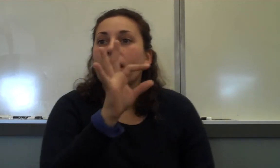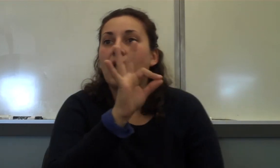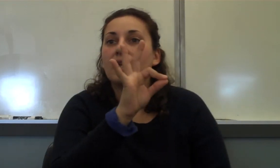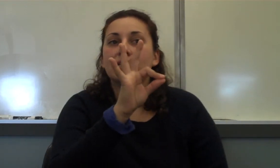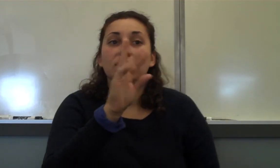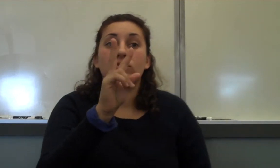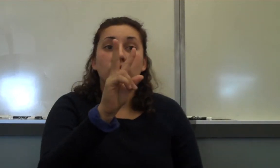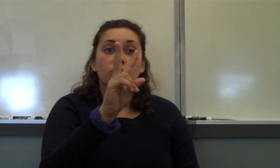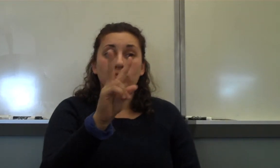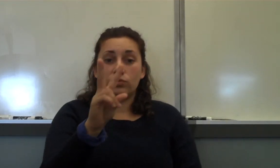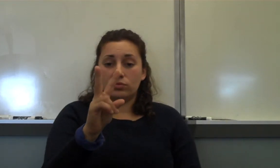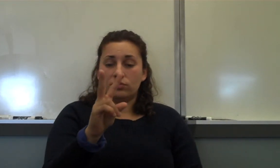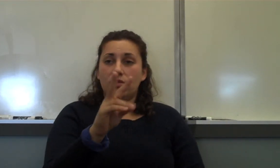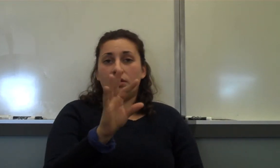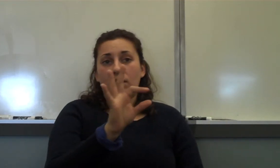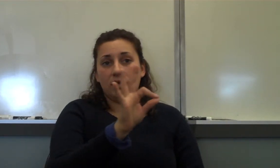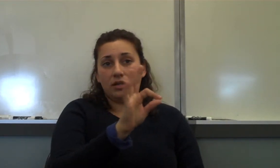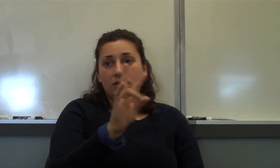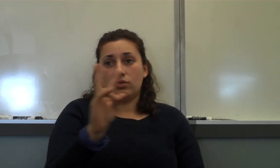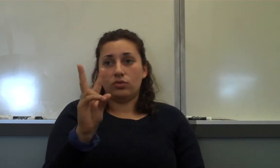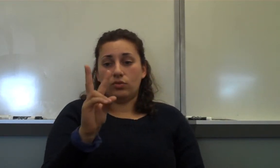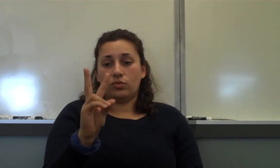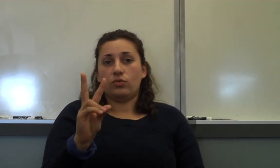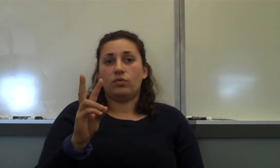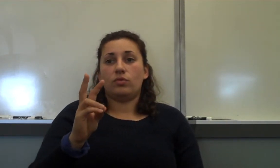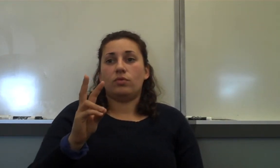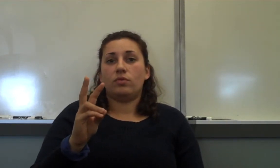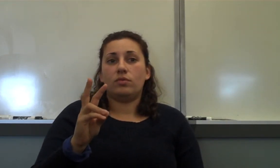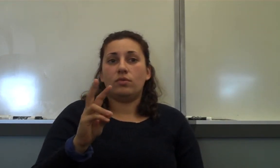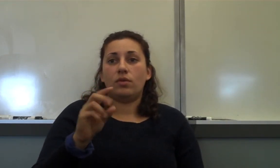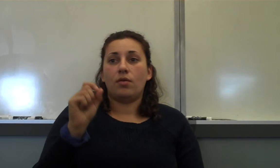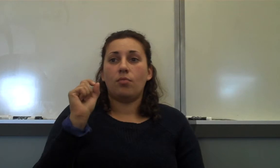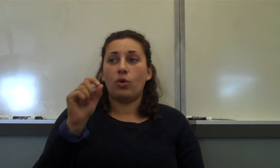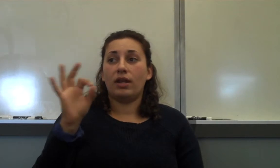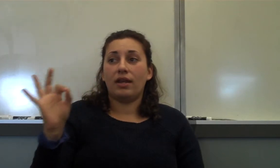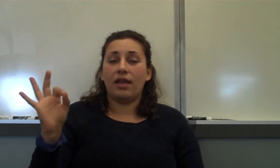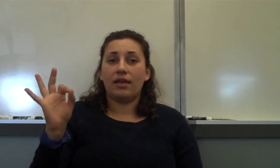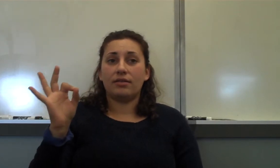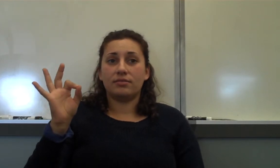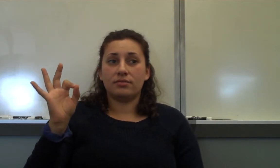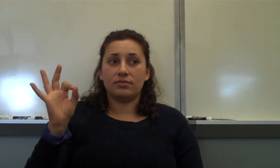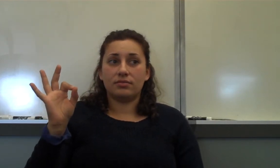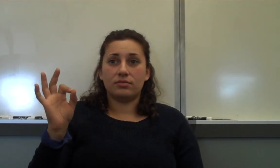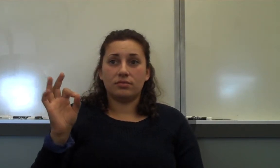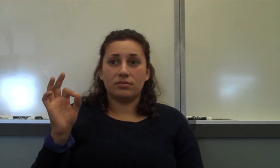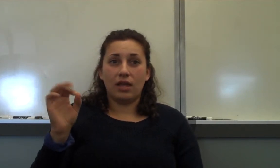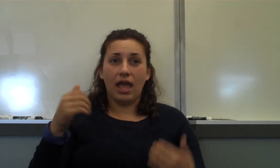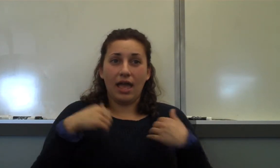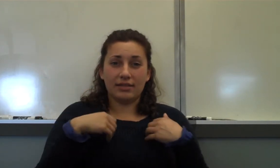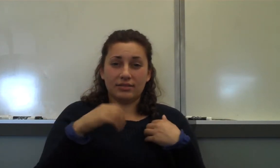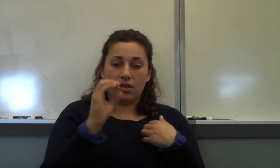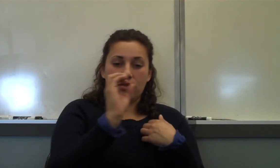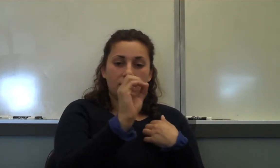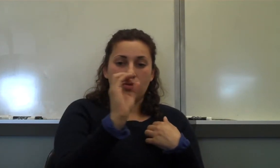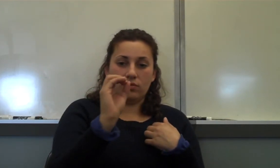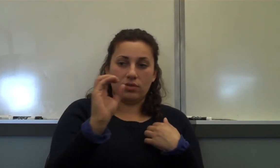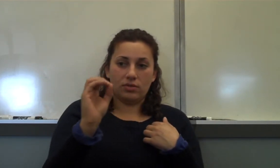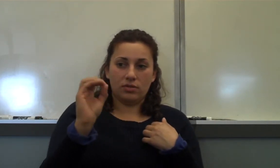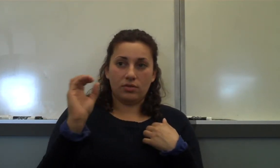Now, a million, we just saw, has 6 zeros, right? So we want to put 6 zeros on here. We want to move that, we want to